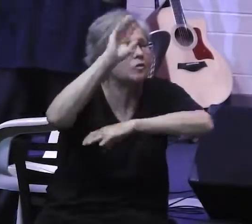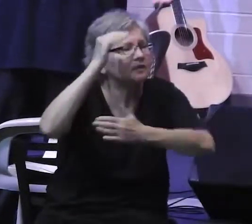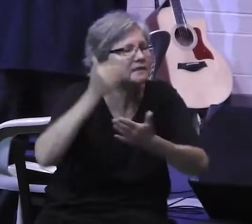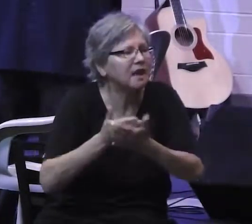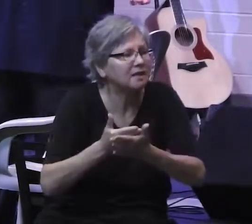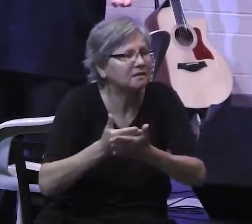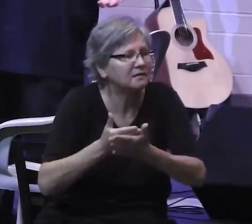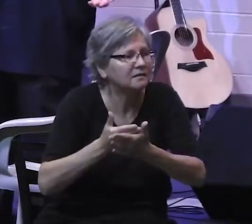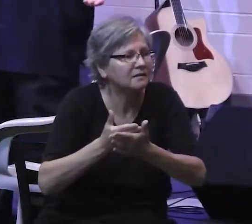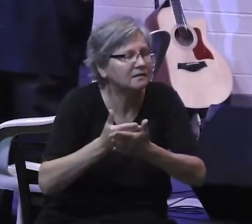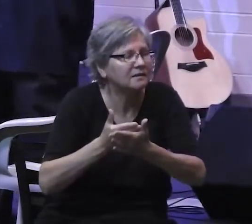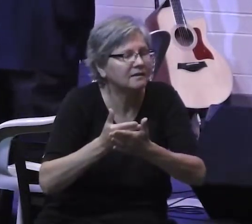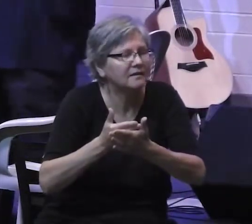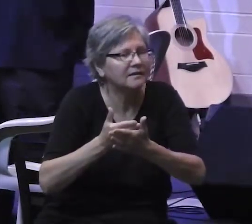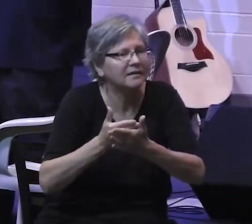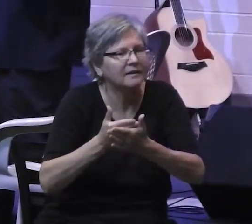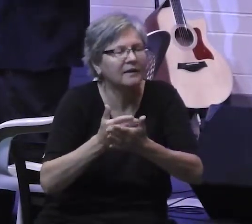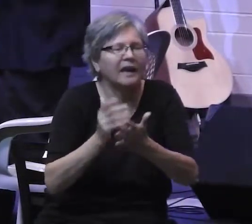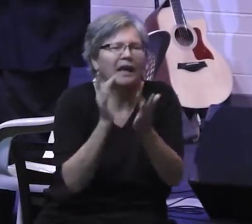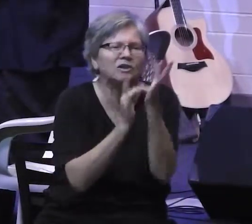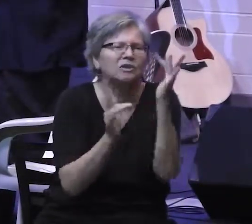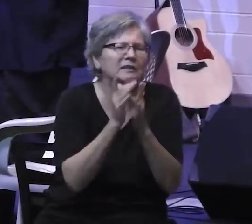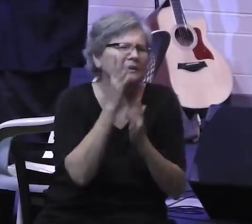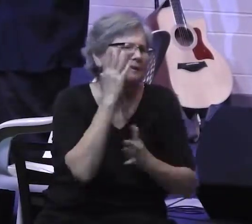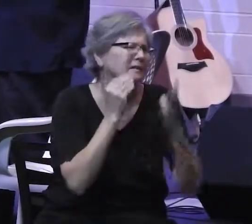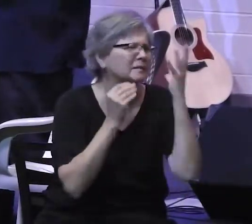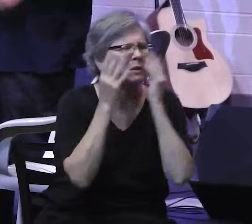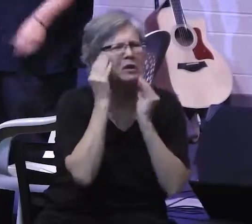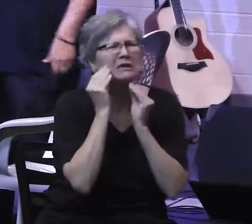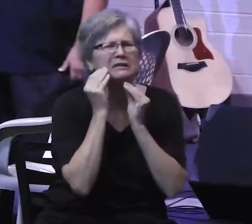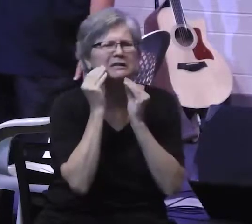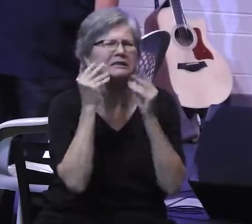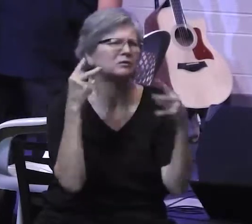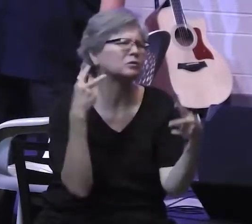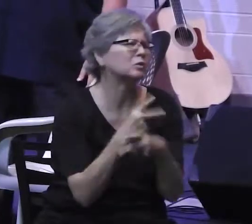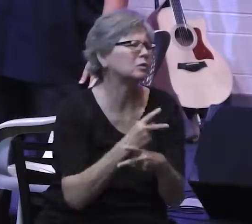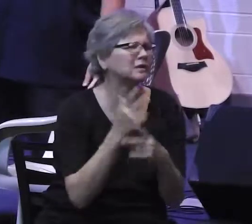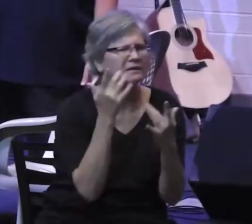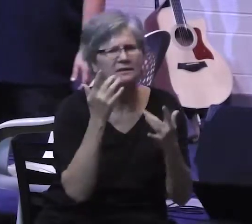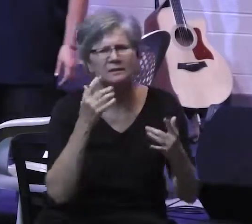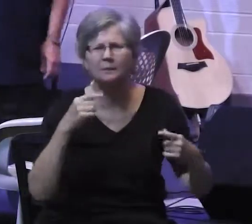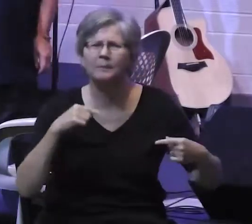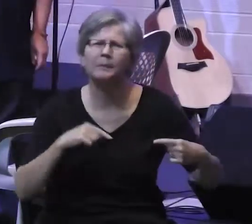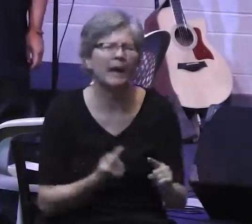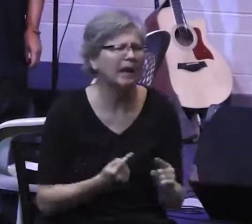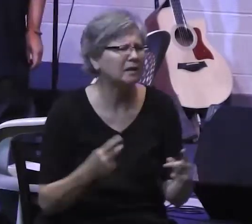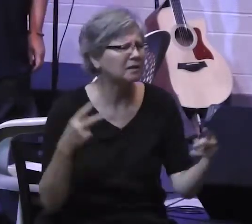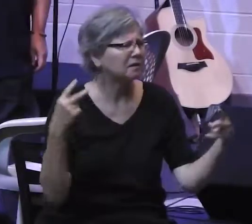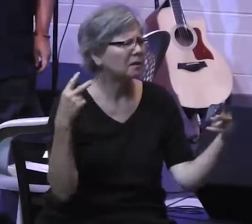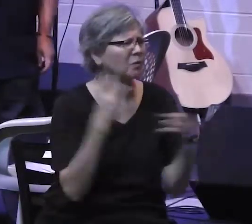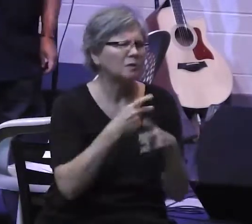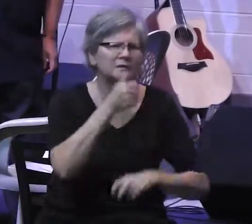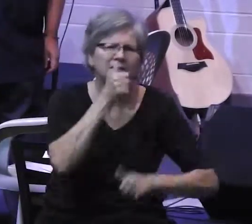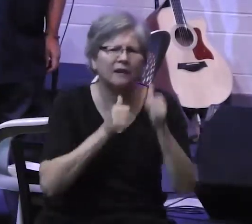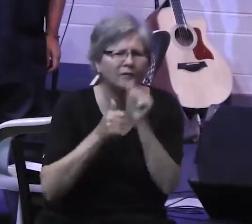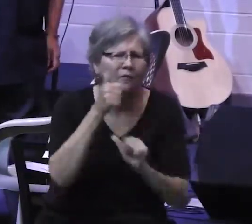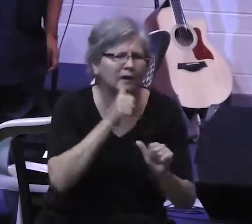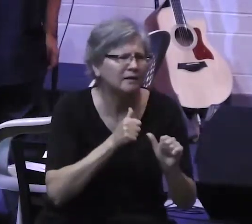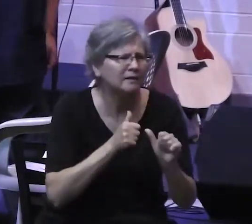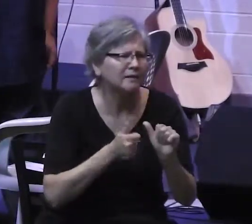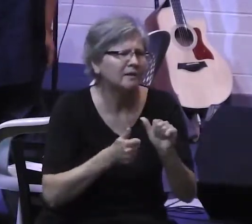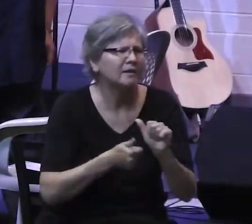he's experiencing incredible pain and separation, isn't he? In fact, in his